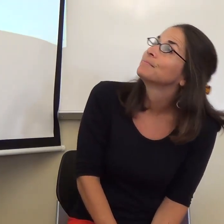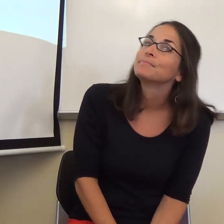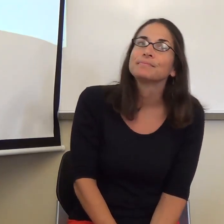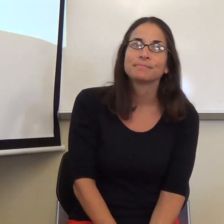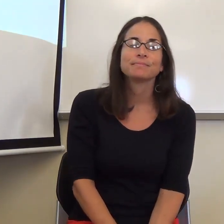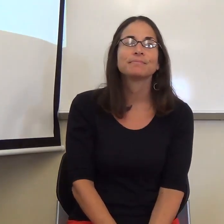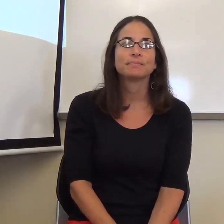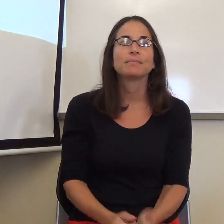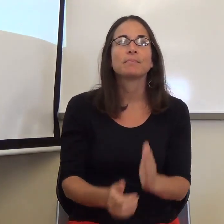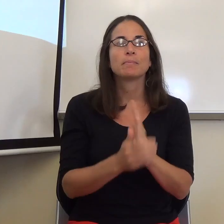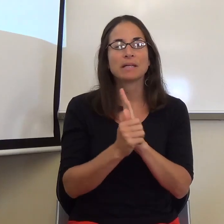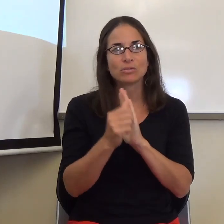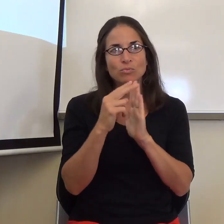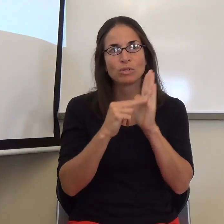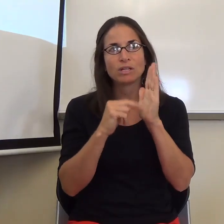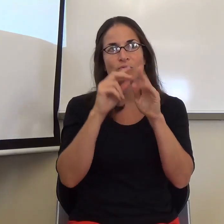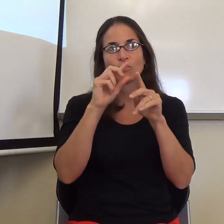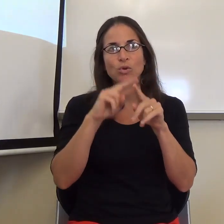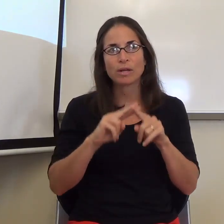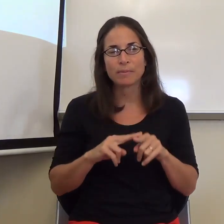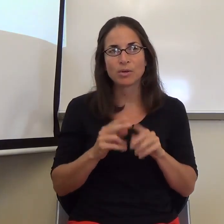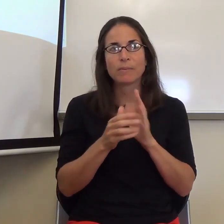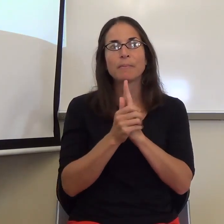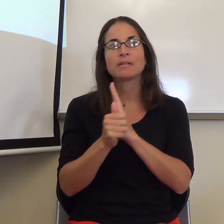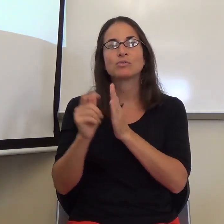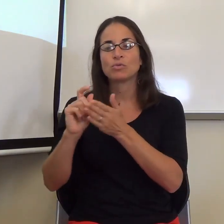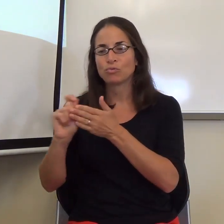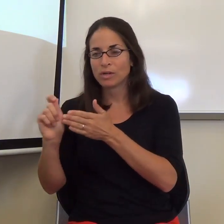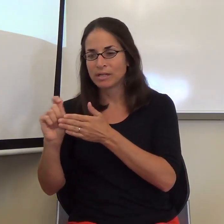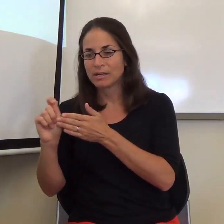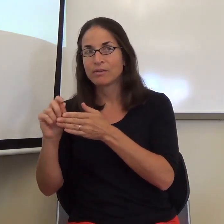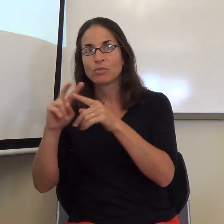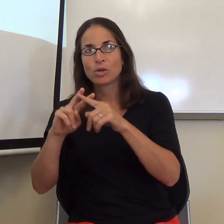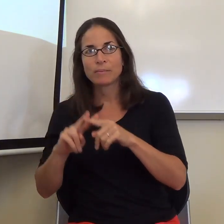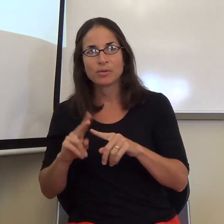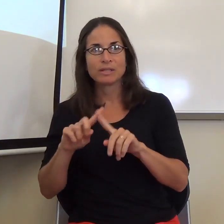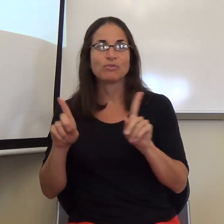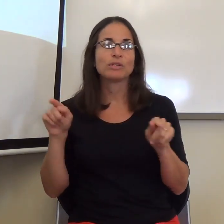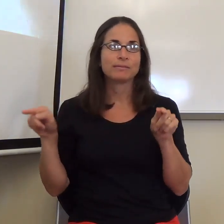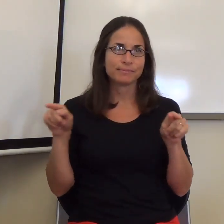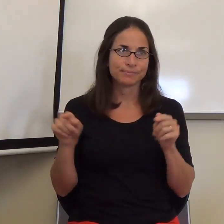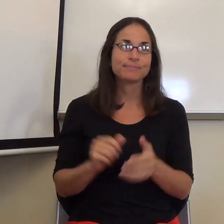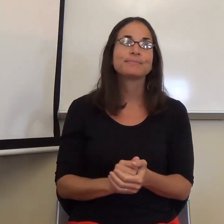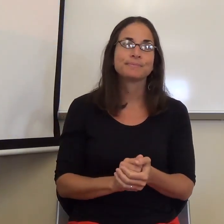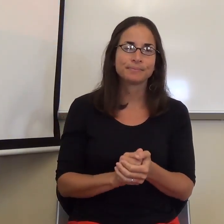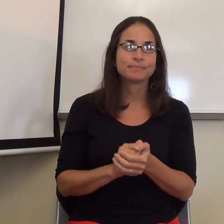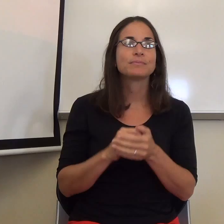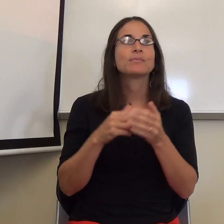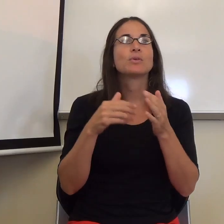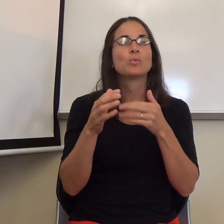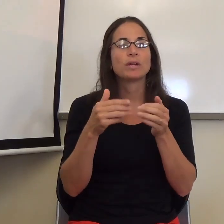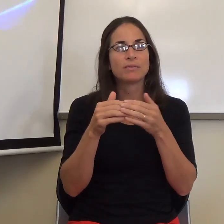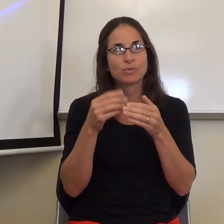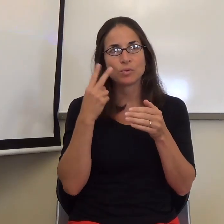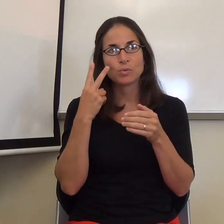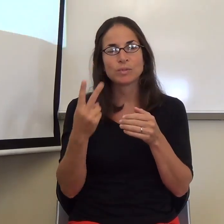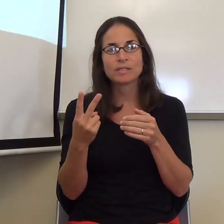mastering a reading vocabulary and mastering a writing vocabulary are different. Whenever you see a